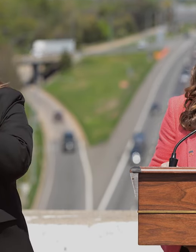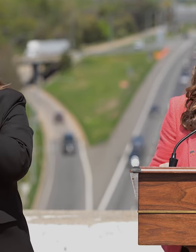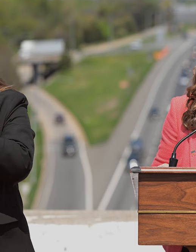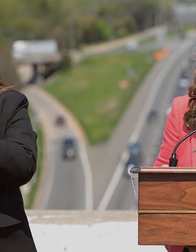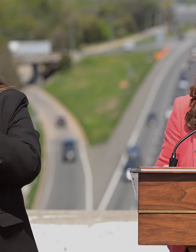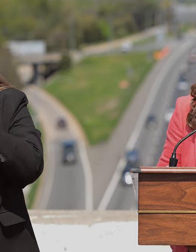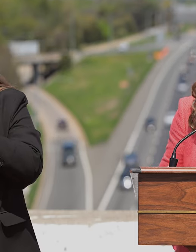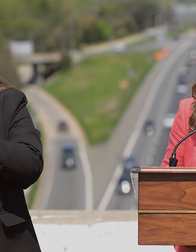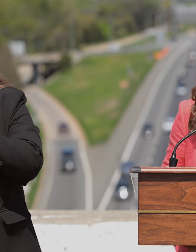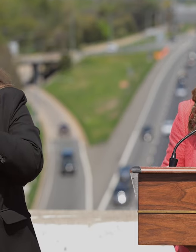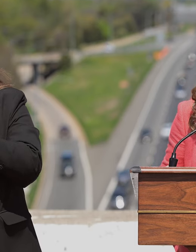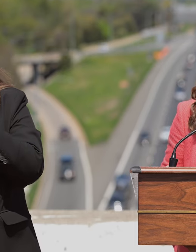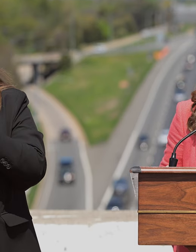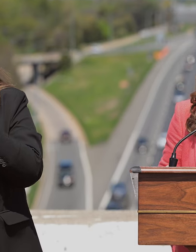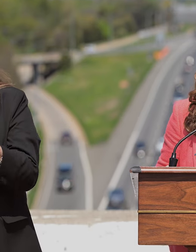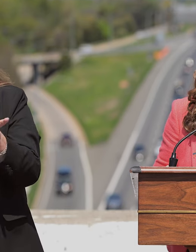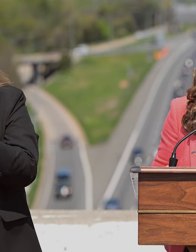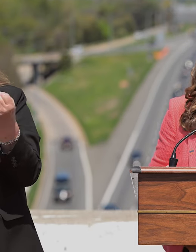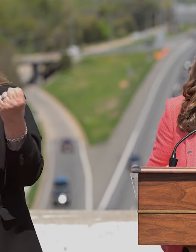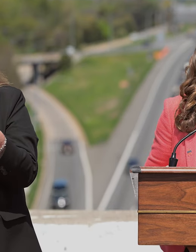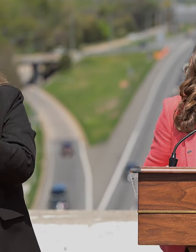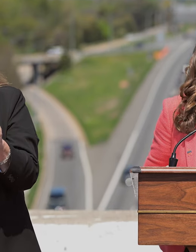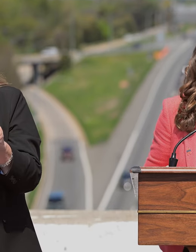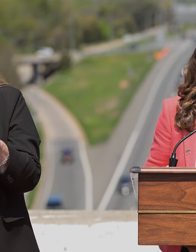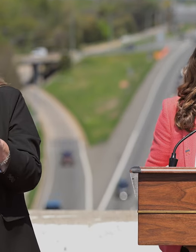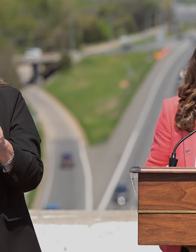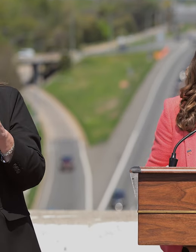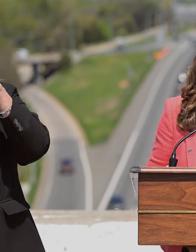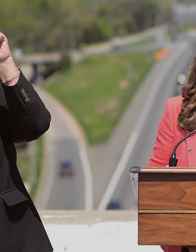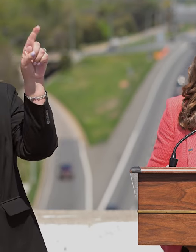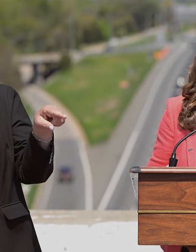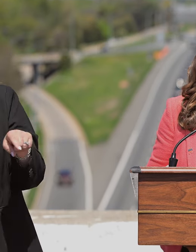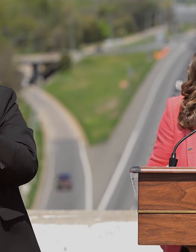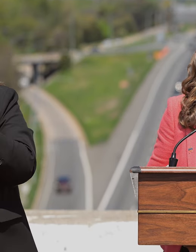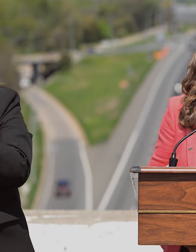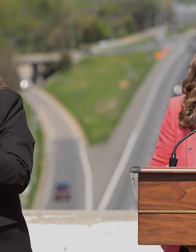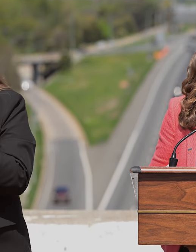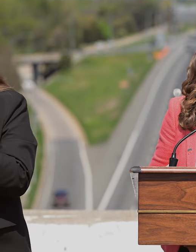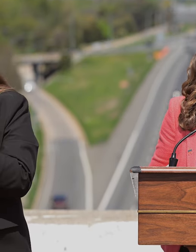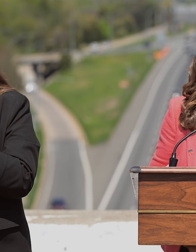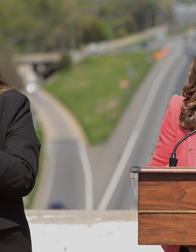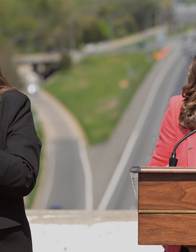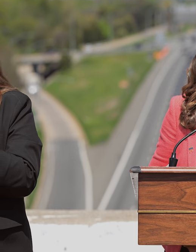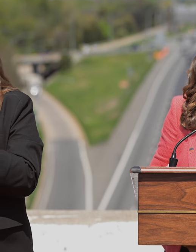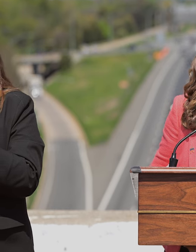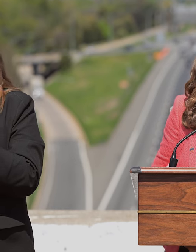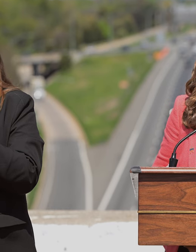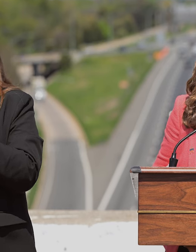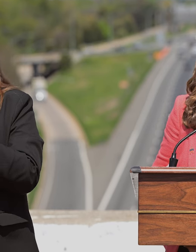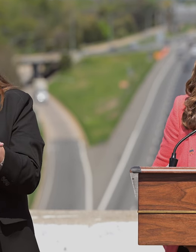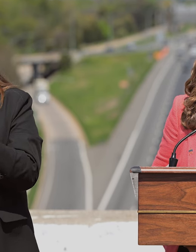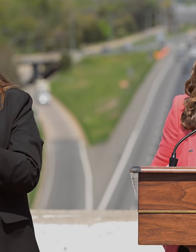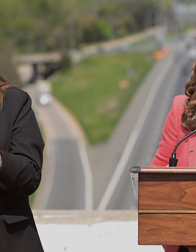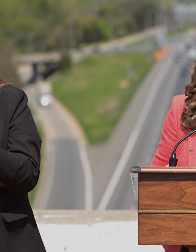work zones. You'll also be seeing billboards and digital public service announcements about the importance of moving over, slowing